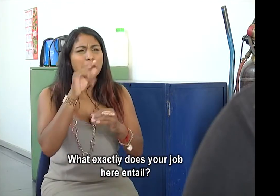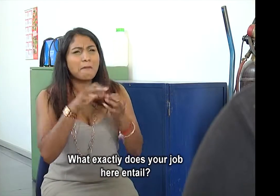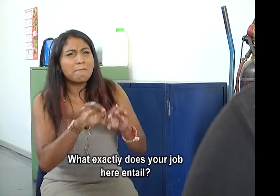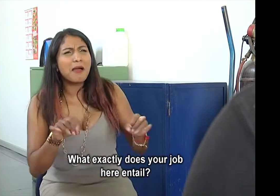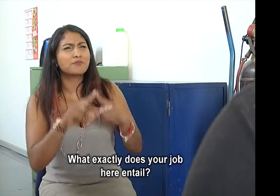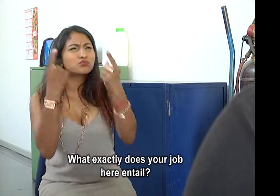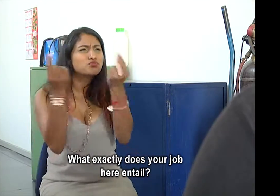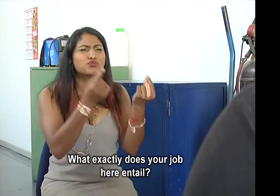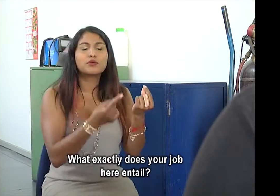entail?